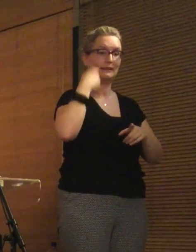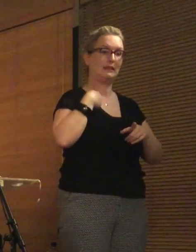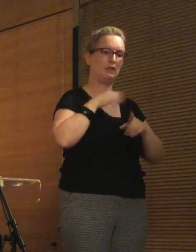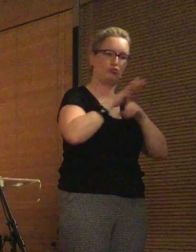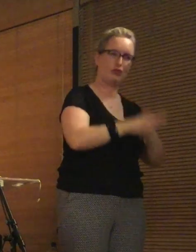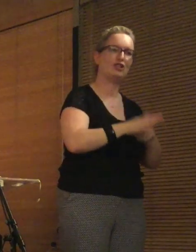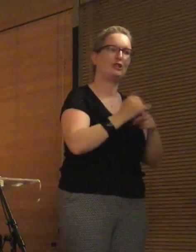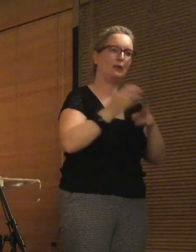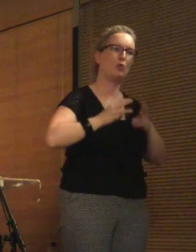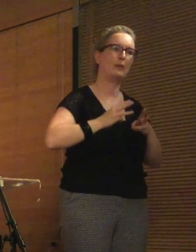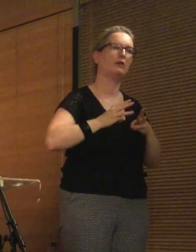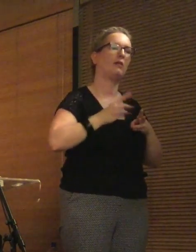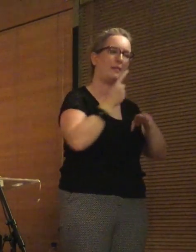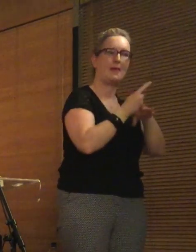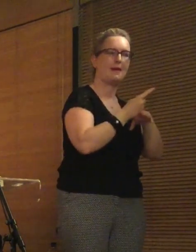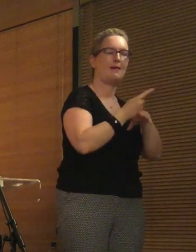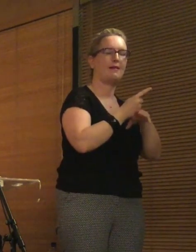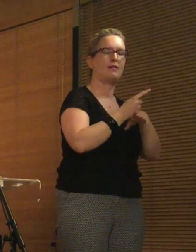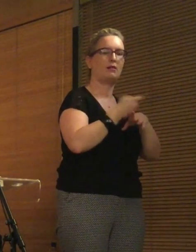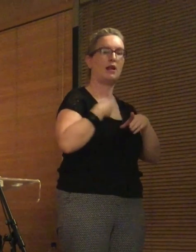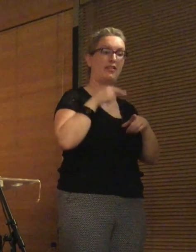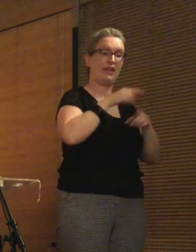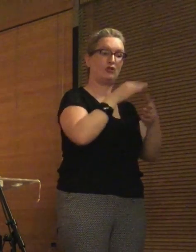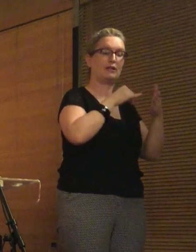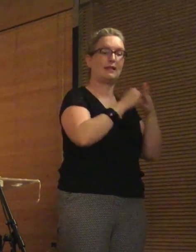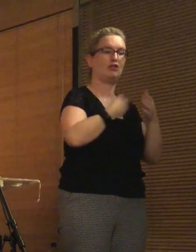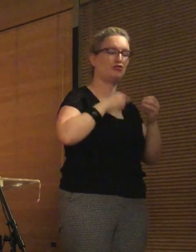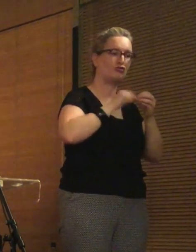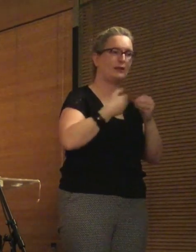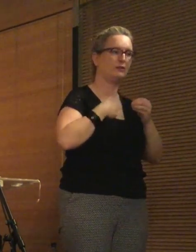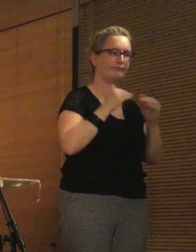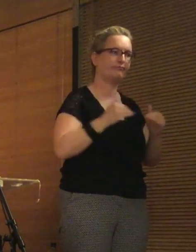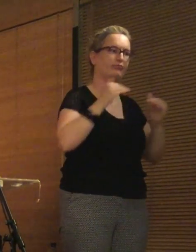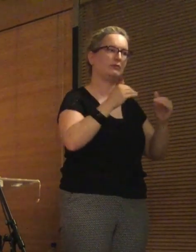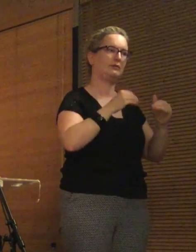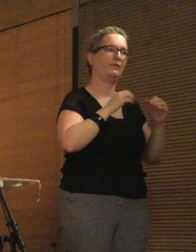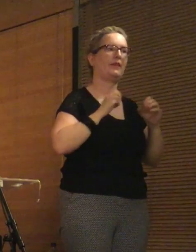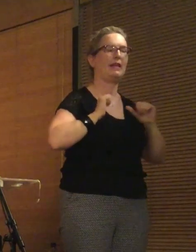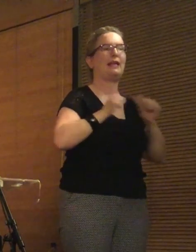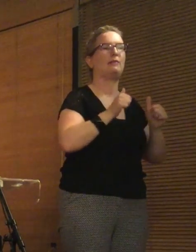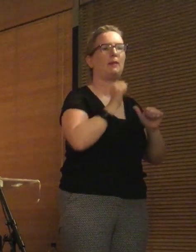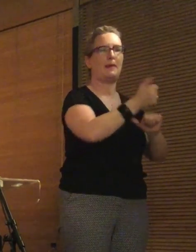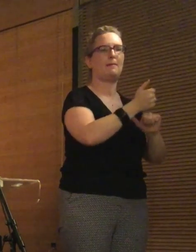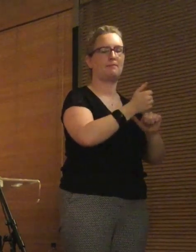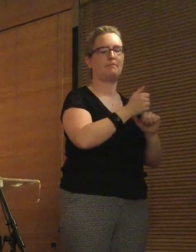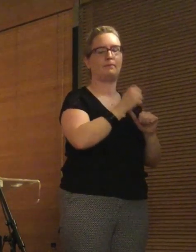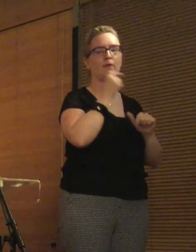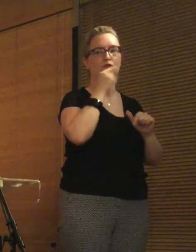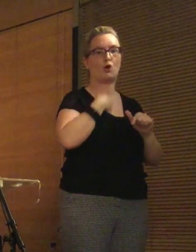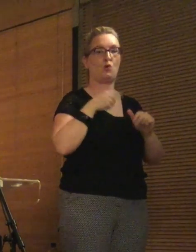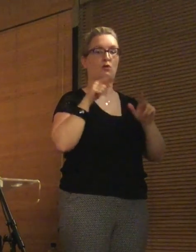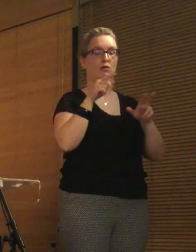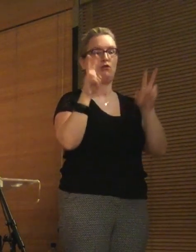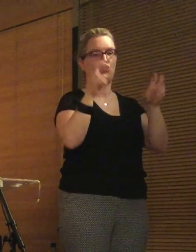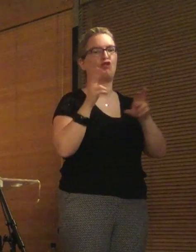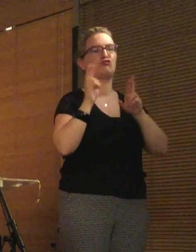travelling women in Irish society and is working to enable the enhancement of their position. They are working from a rights-based approach of their